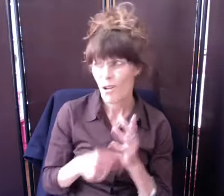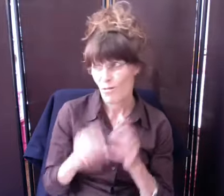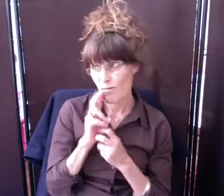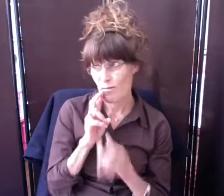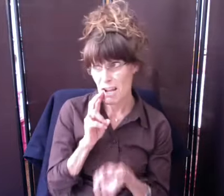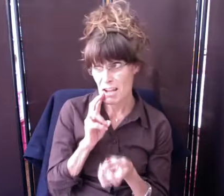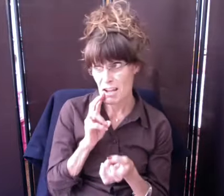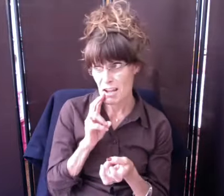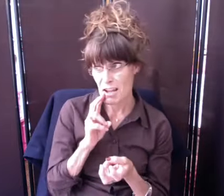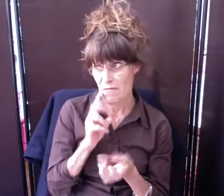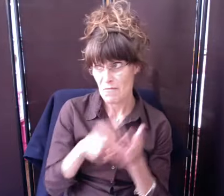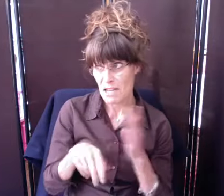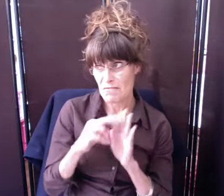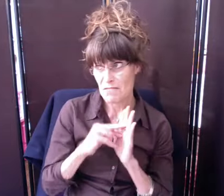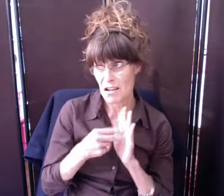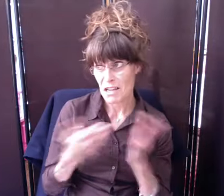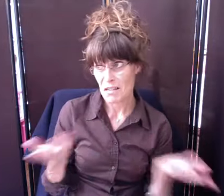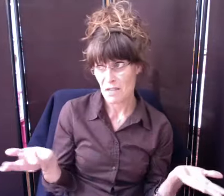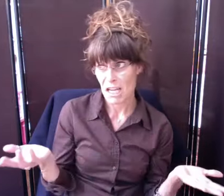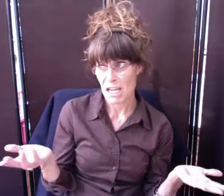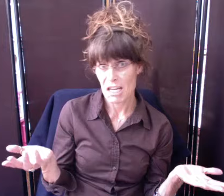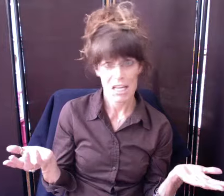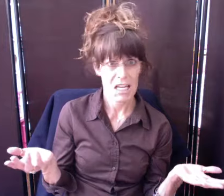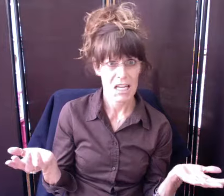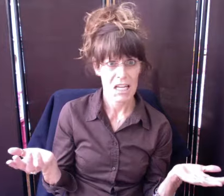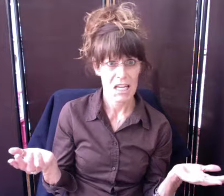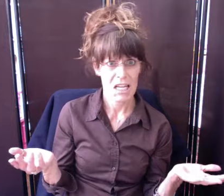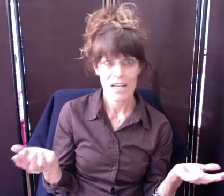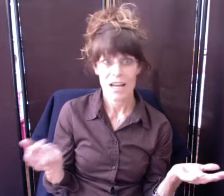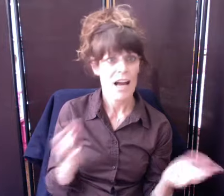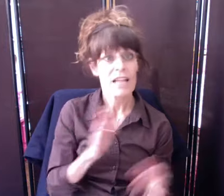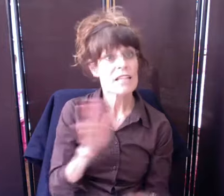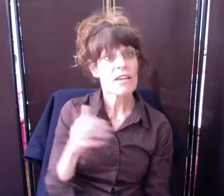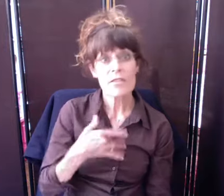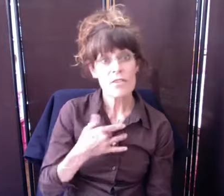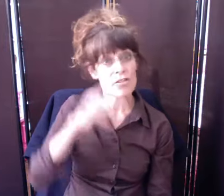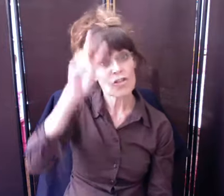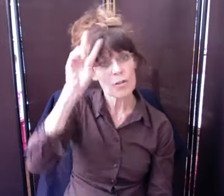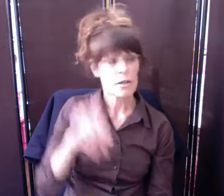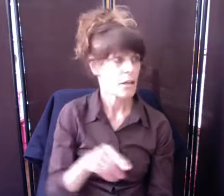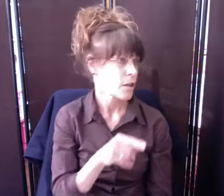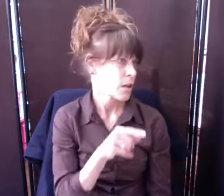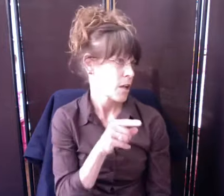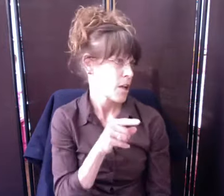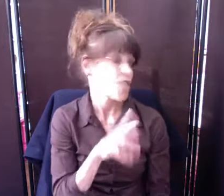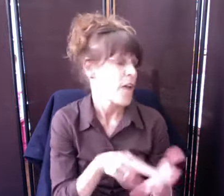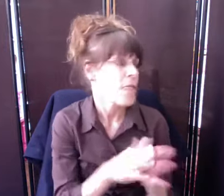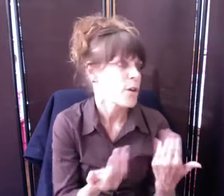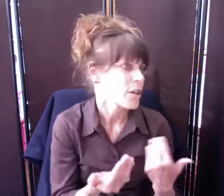know what she was talking about. And she never made me feel stupid. She never said to me, but I thought you've been through the book. She just answered